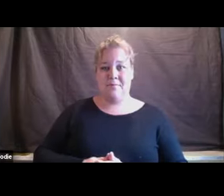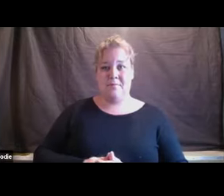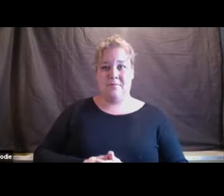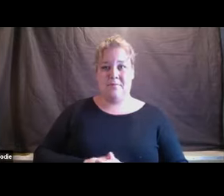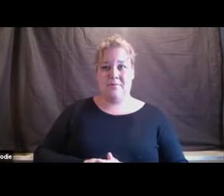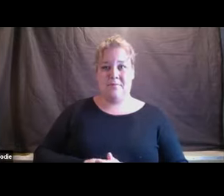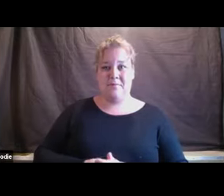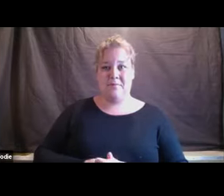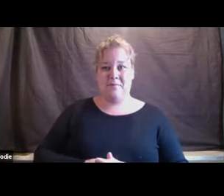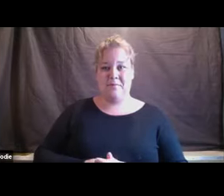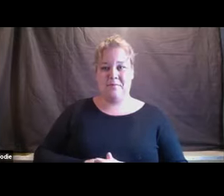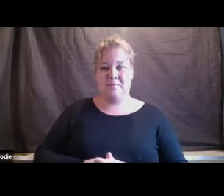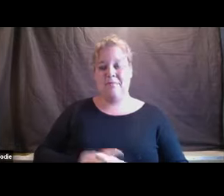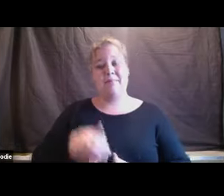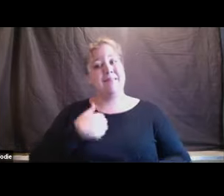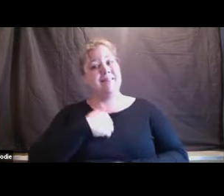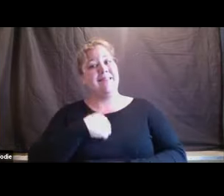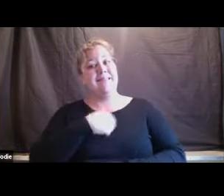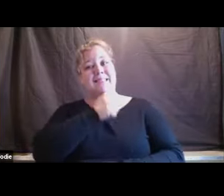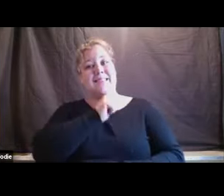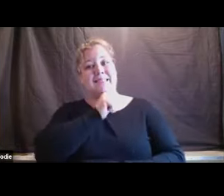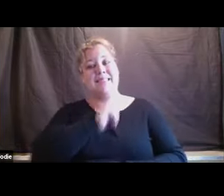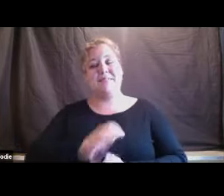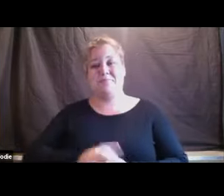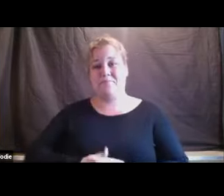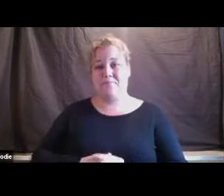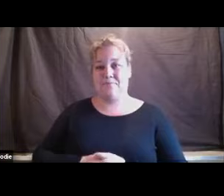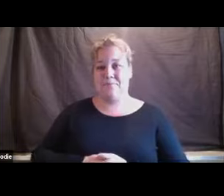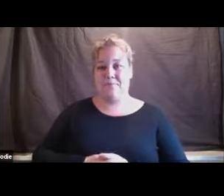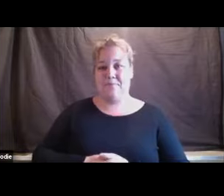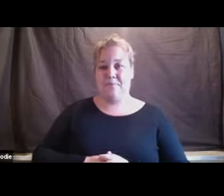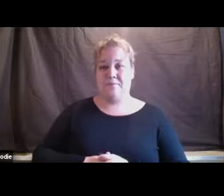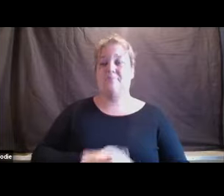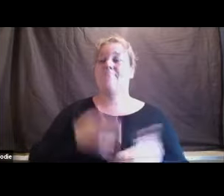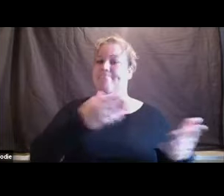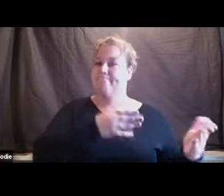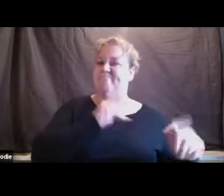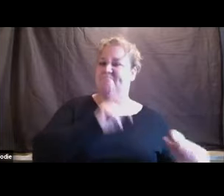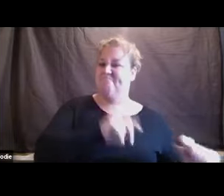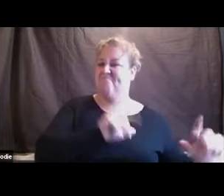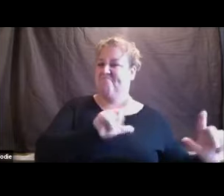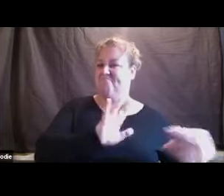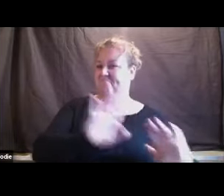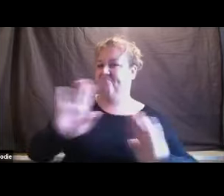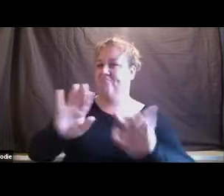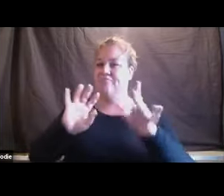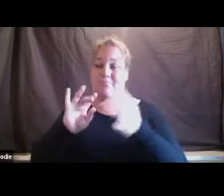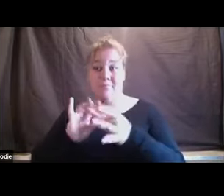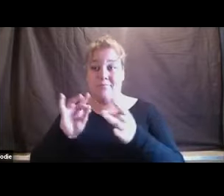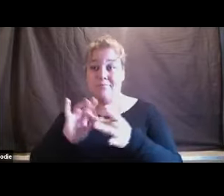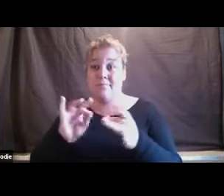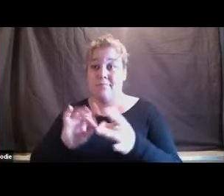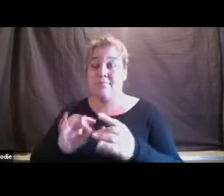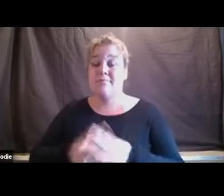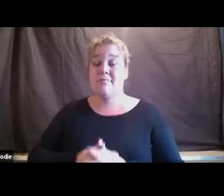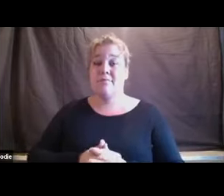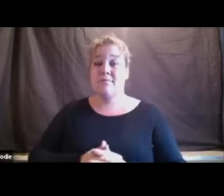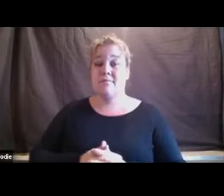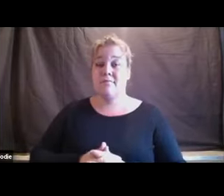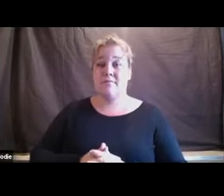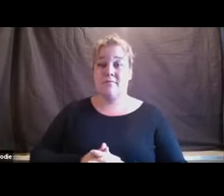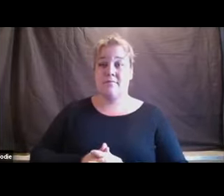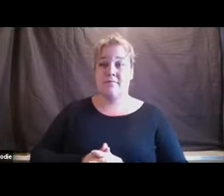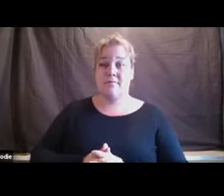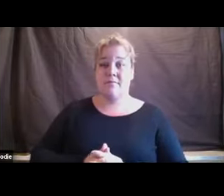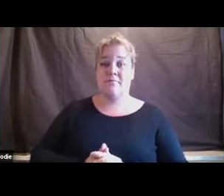Bear with me here. Sure. While she does that, I'll just note that today is the first day